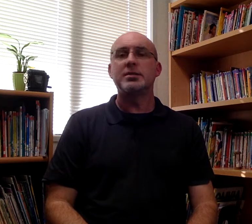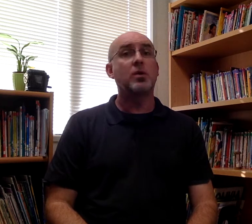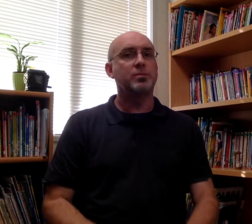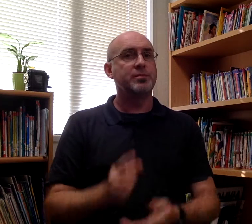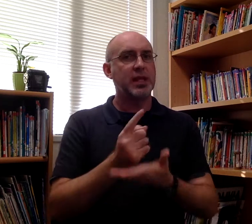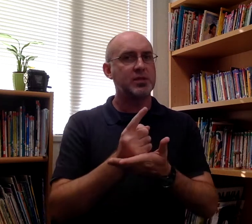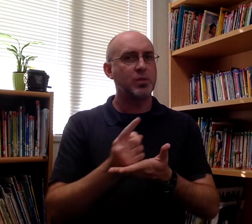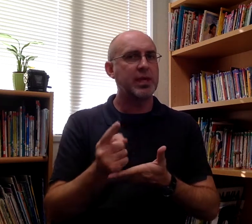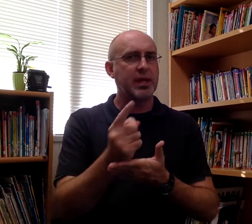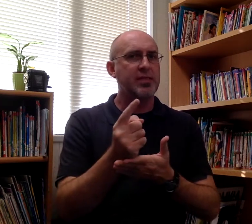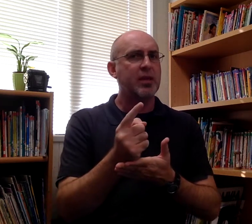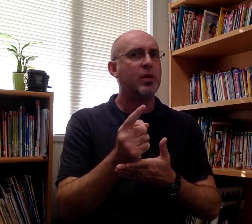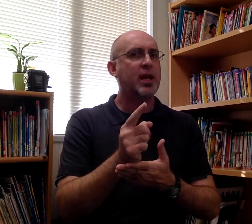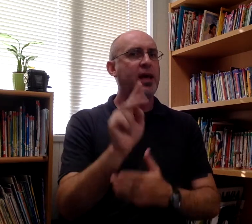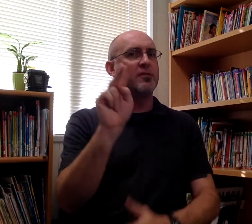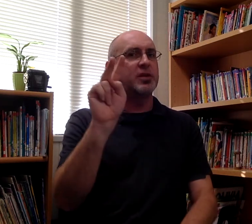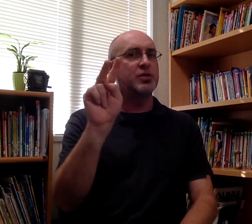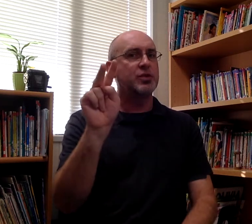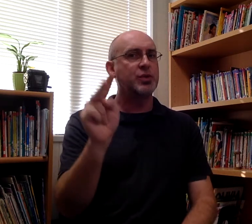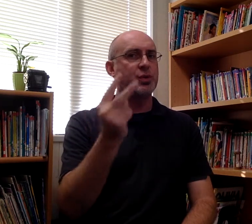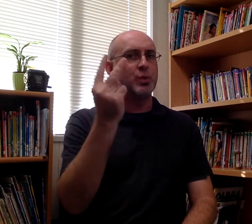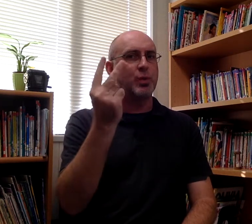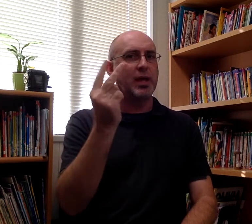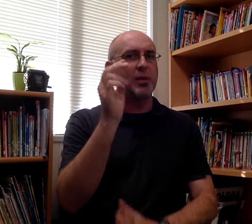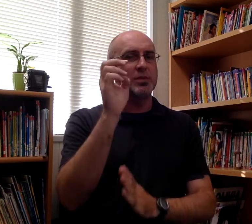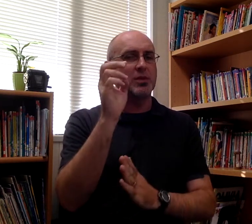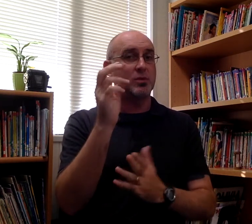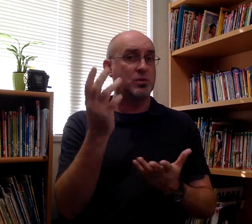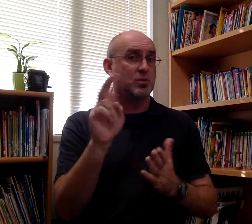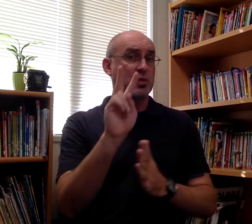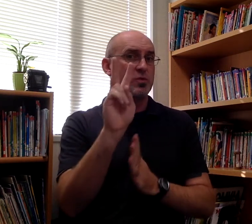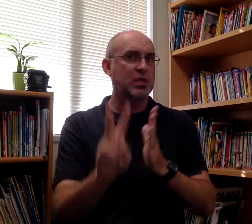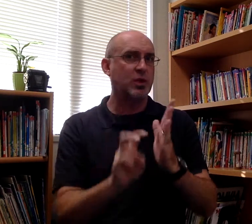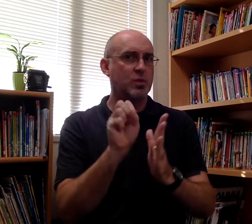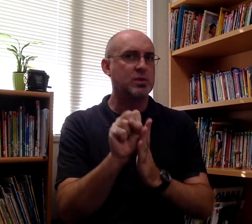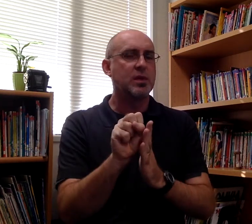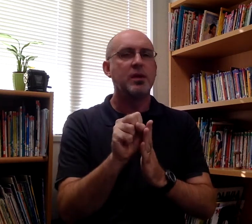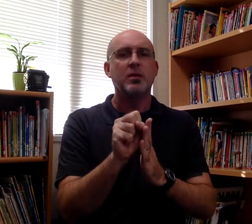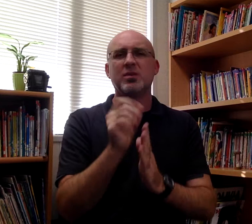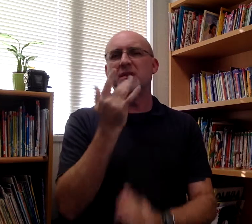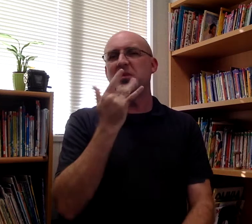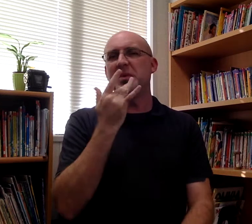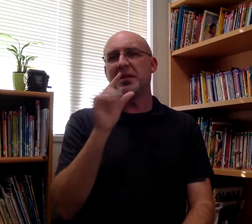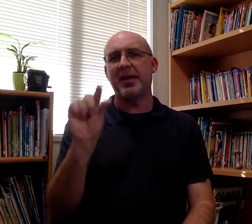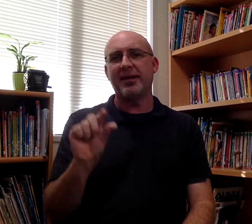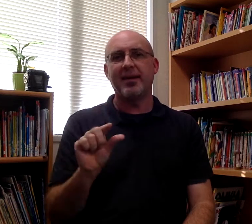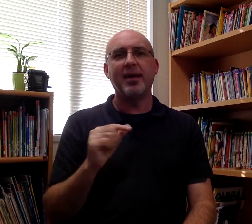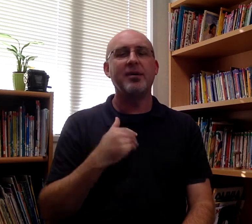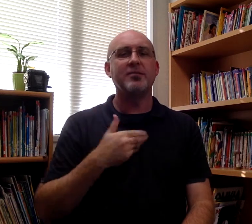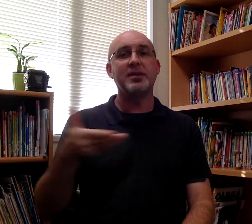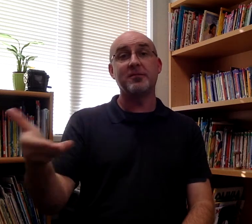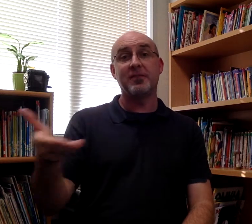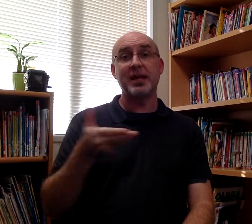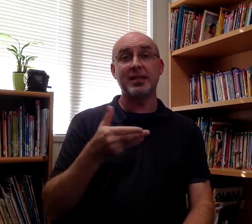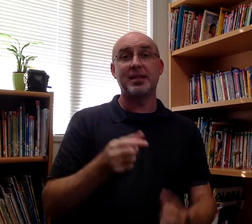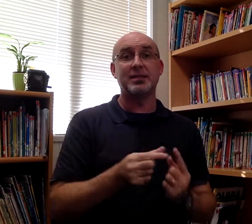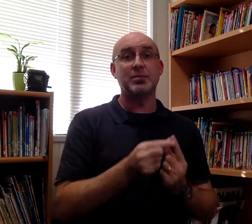So next week, I think we're going to have 2 episodes, 2 videos. With a little bit of luck, I have invited a